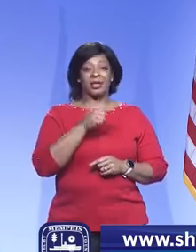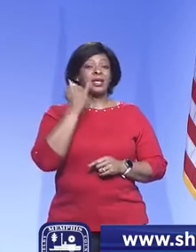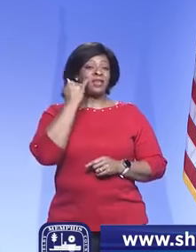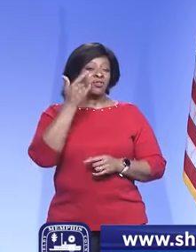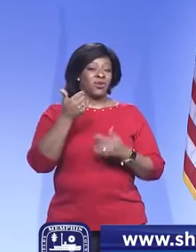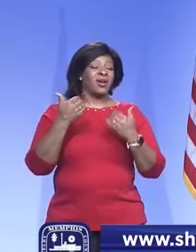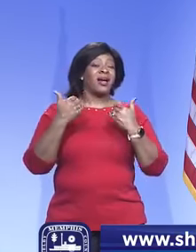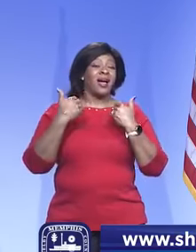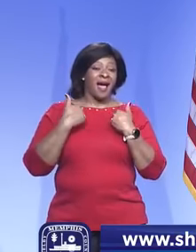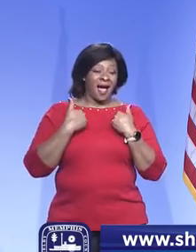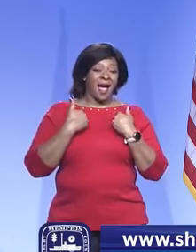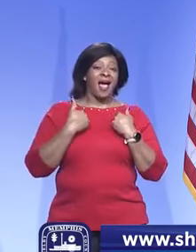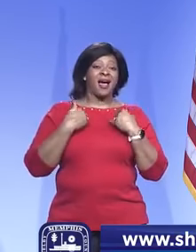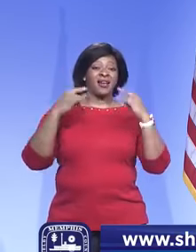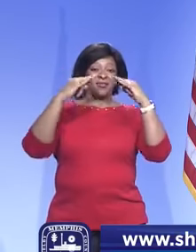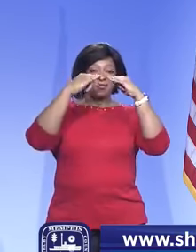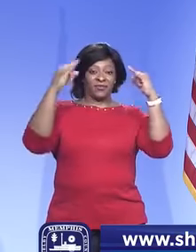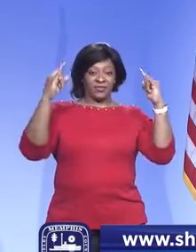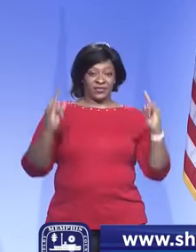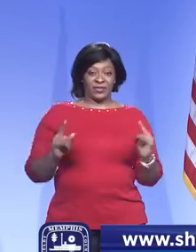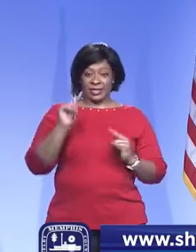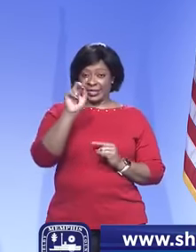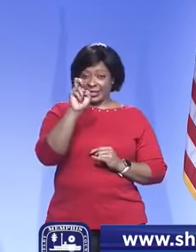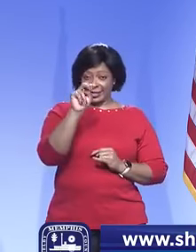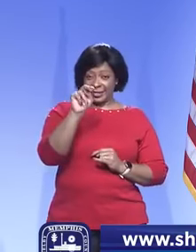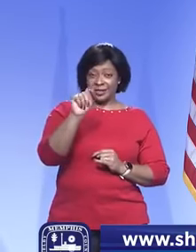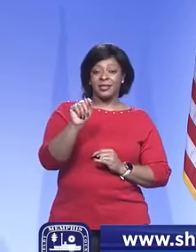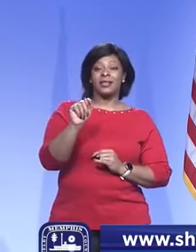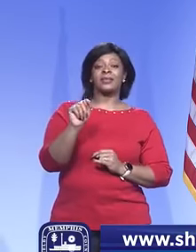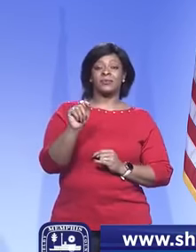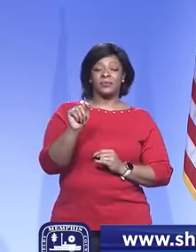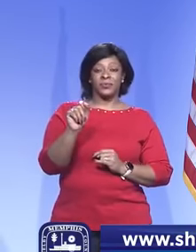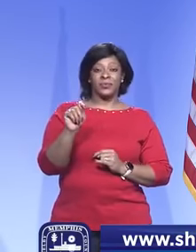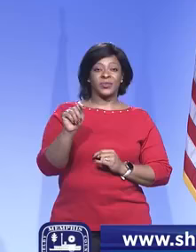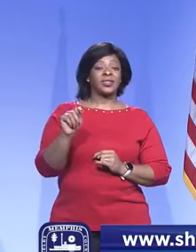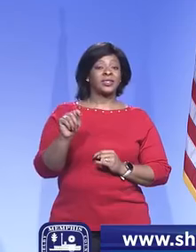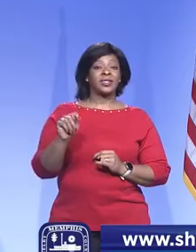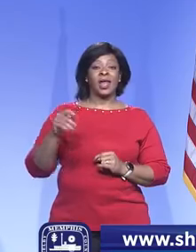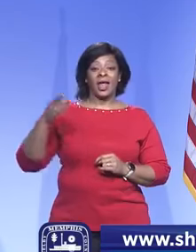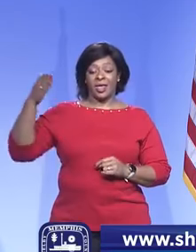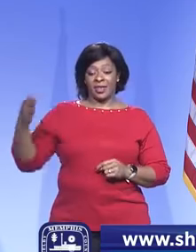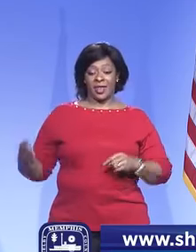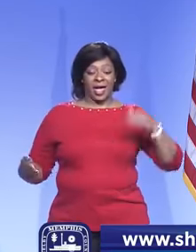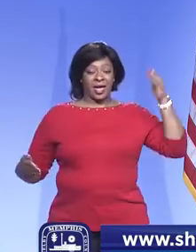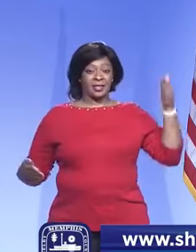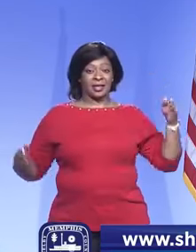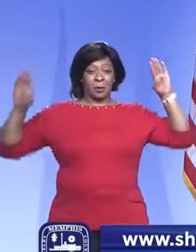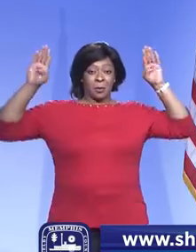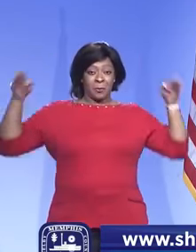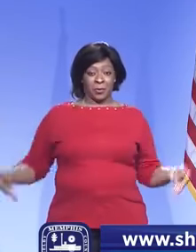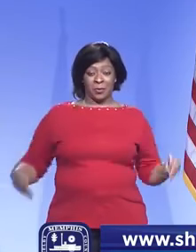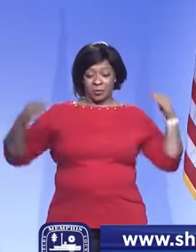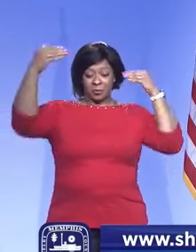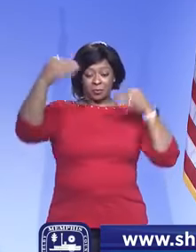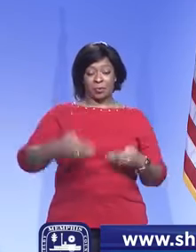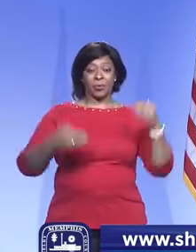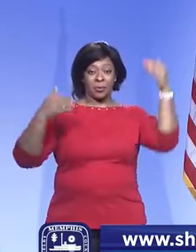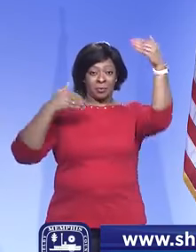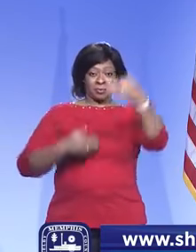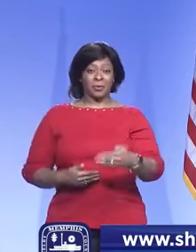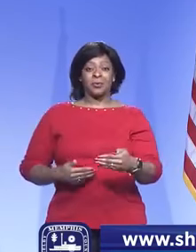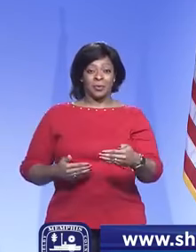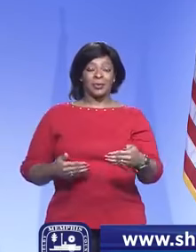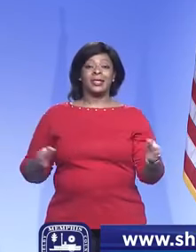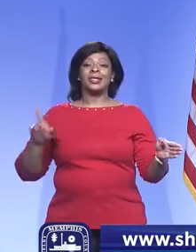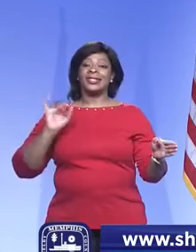have a tent and it is all the sides are down, that is an